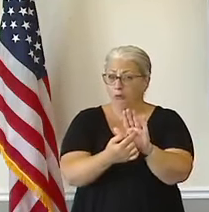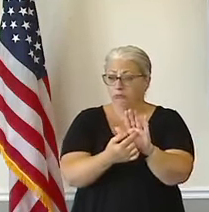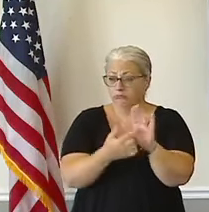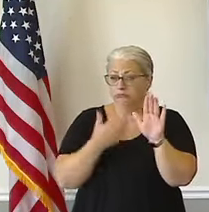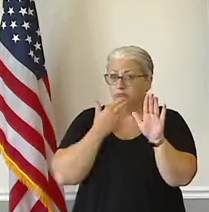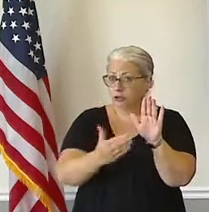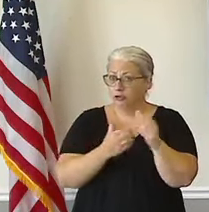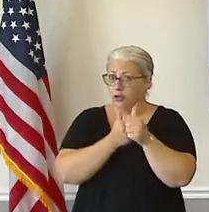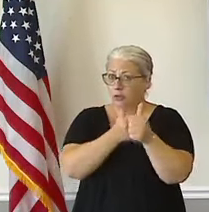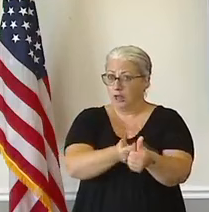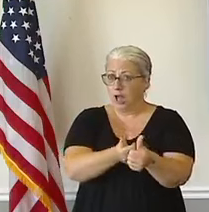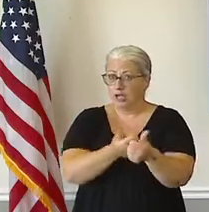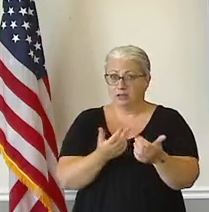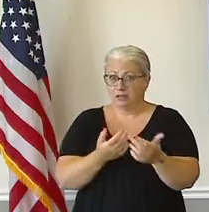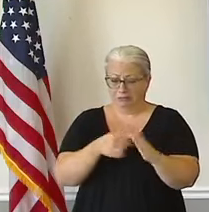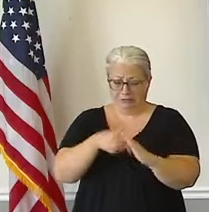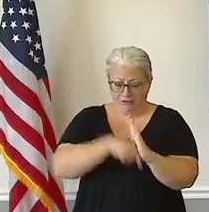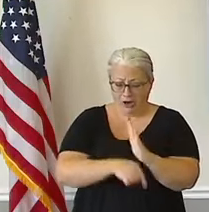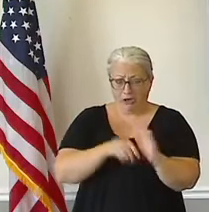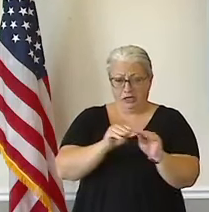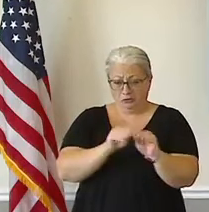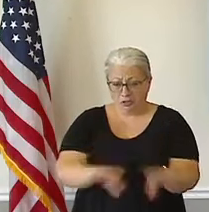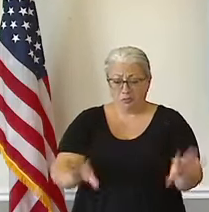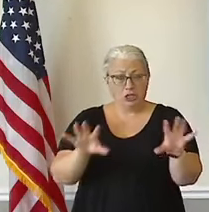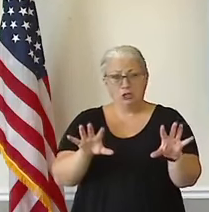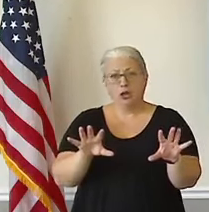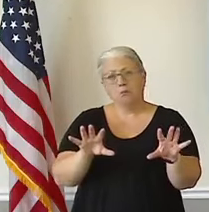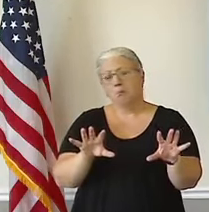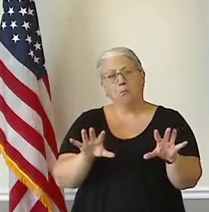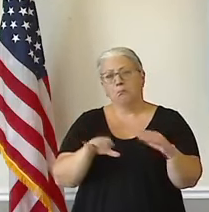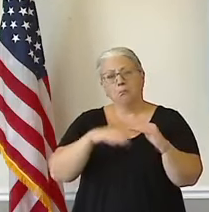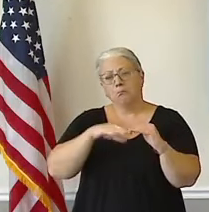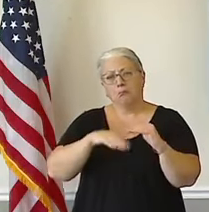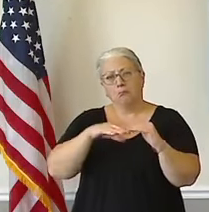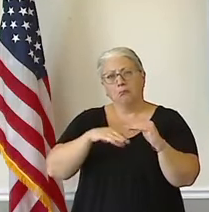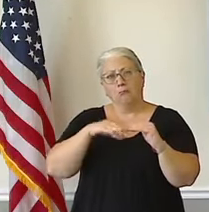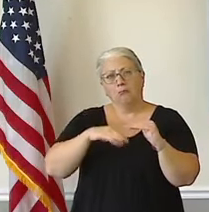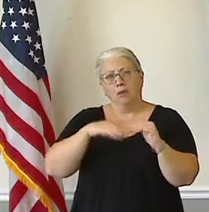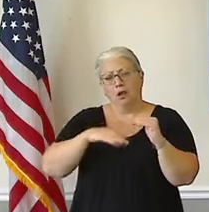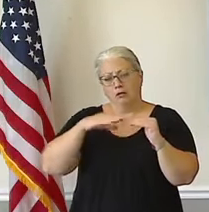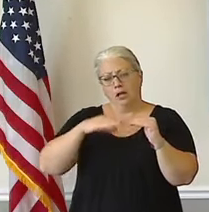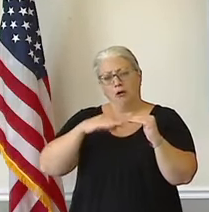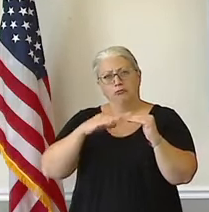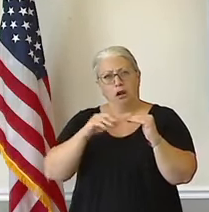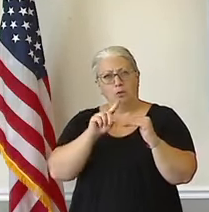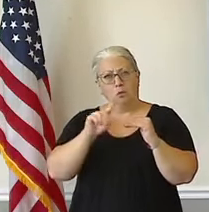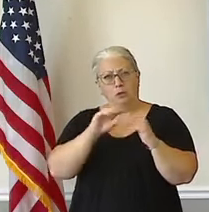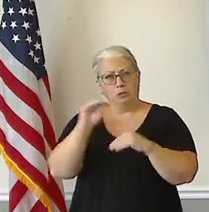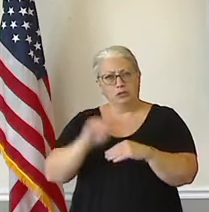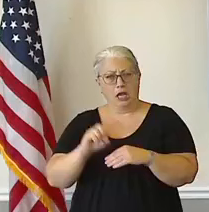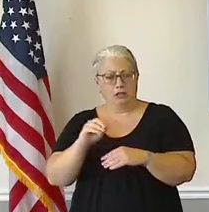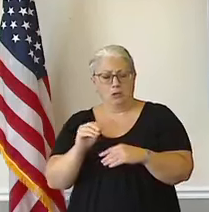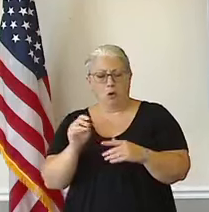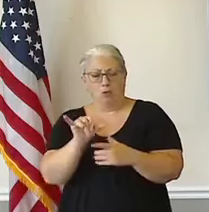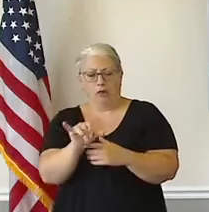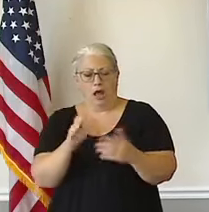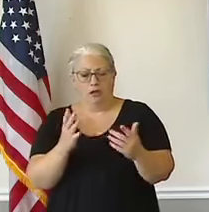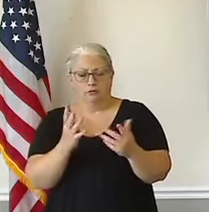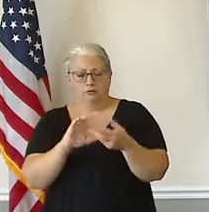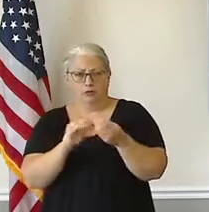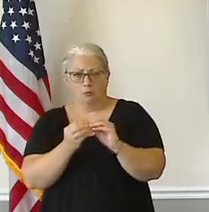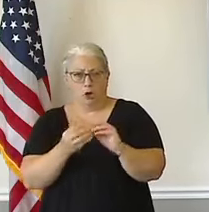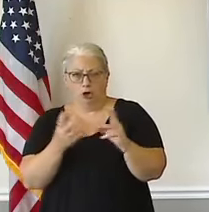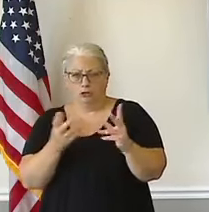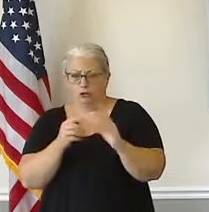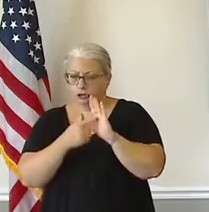and transmission. We've definitely been holding the line, and that curve has been flattened. Lainey asks a very valuable question. How do two